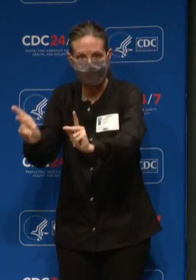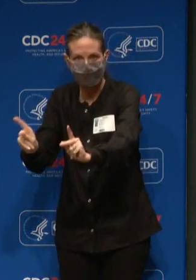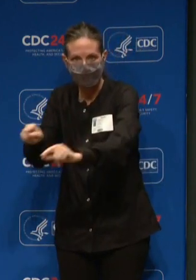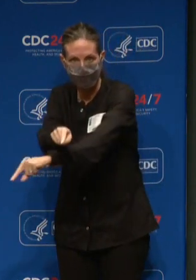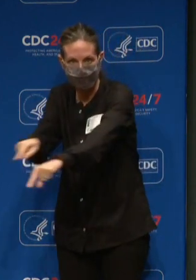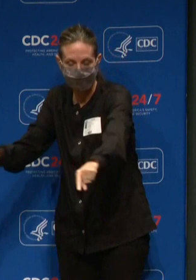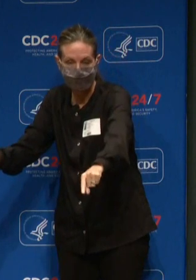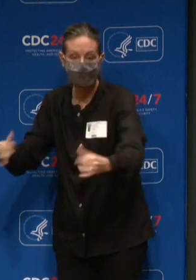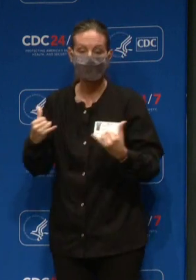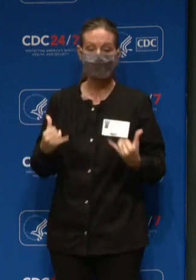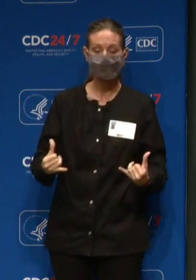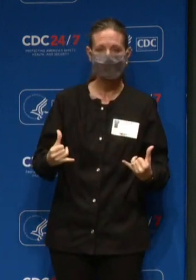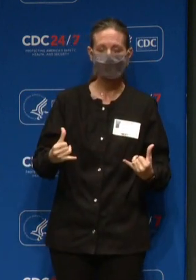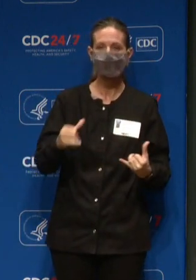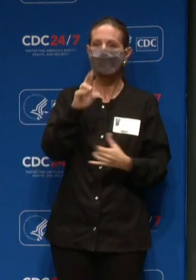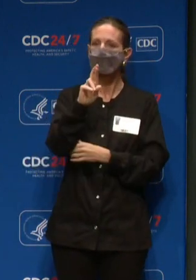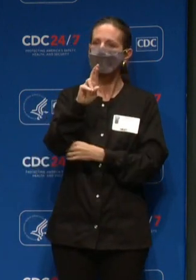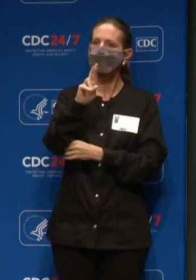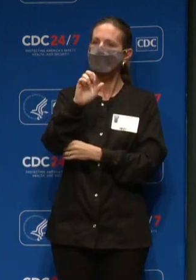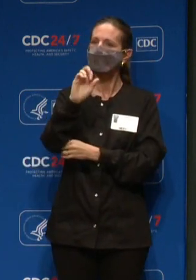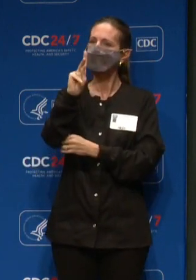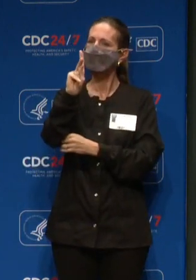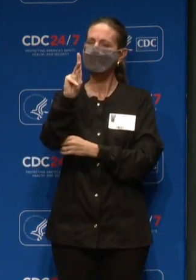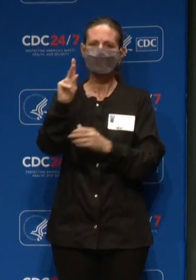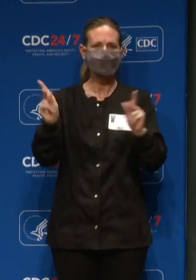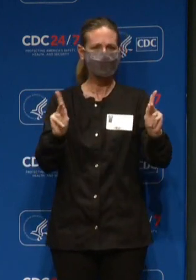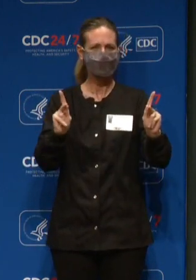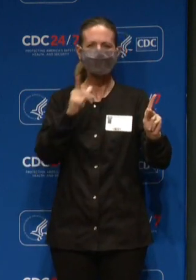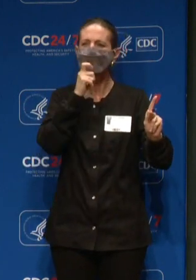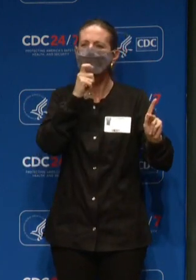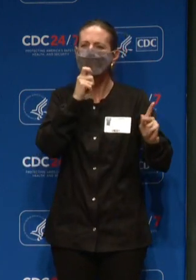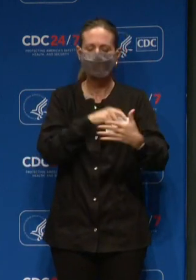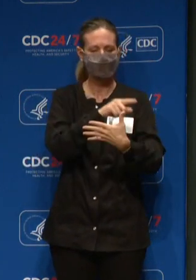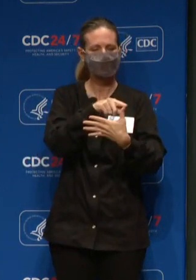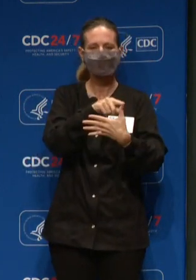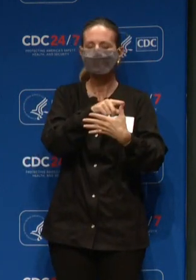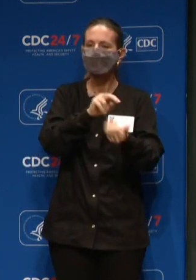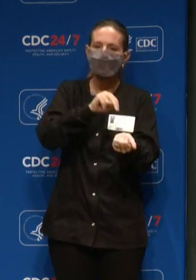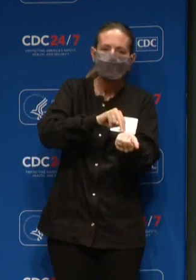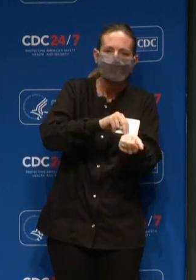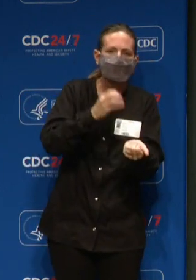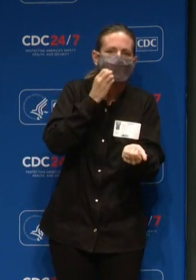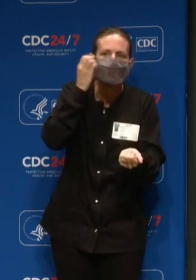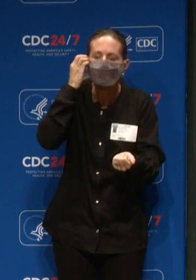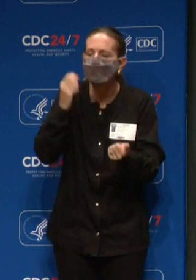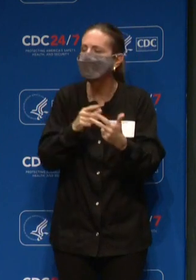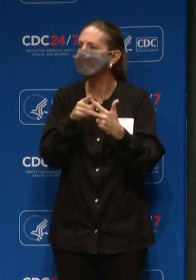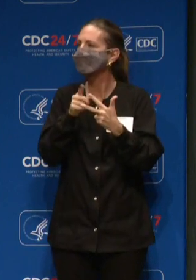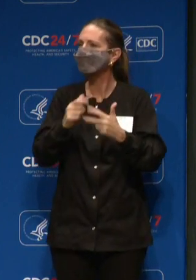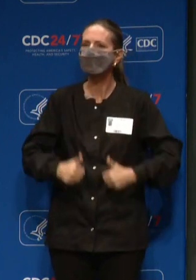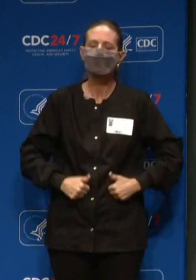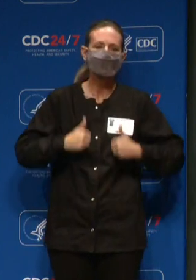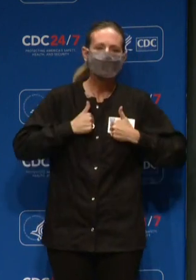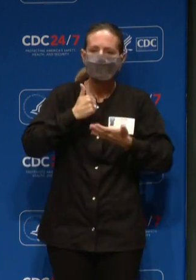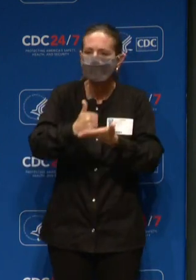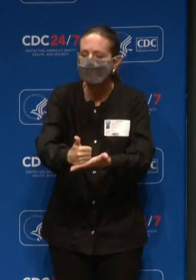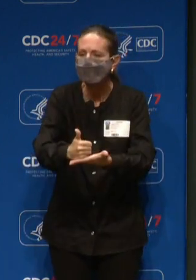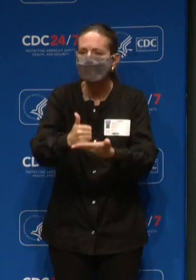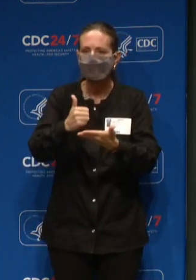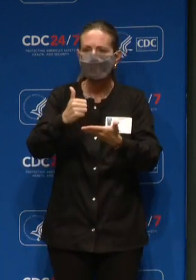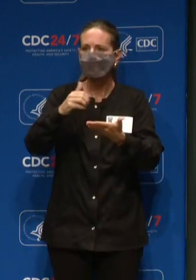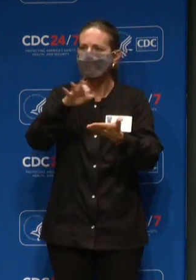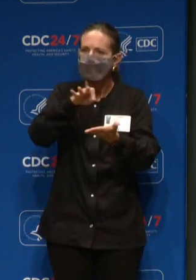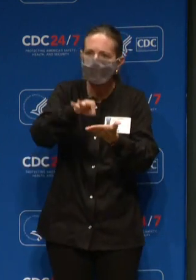People at risk include those in long-term care facilities, like nursing homes and assisted living facilities, as well as independent living